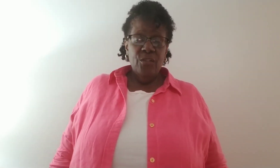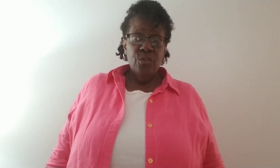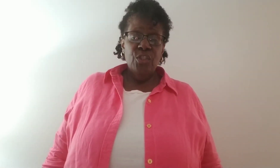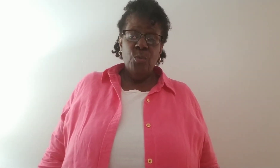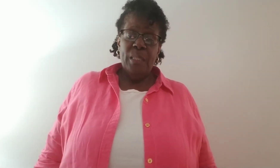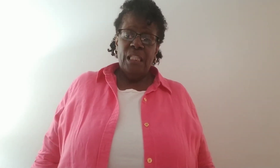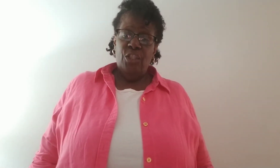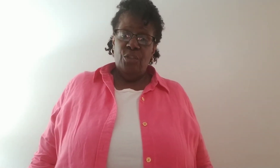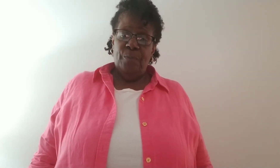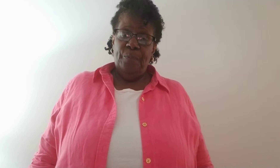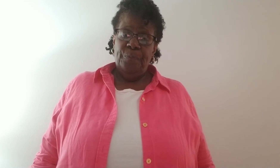4,522.